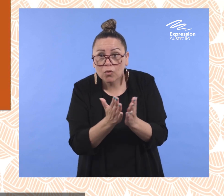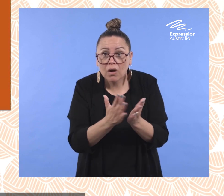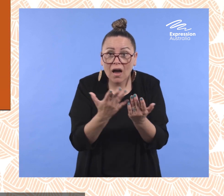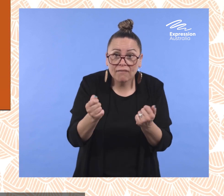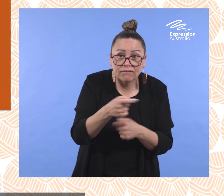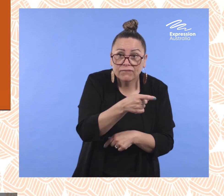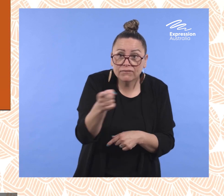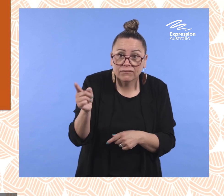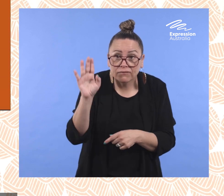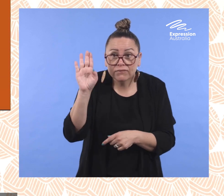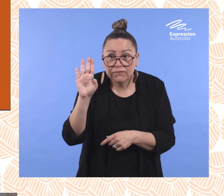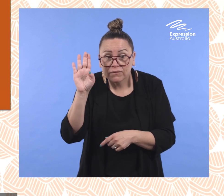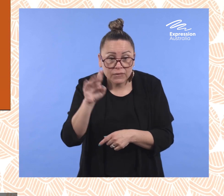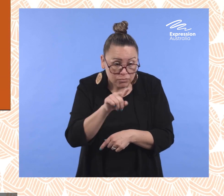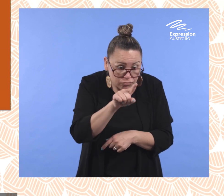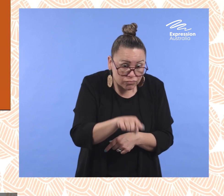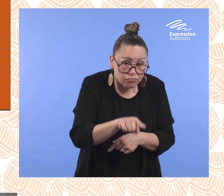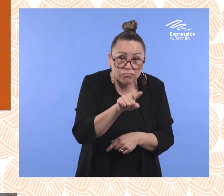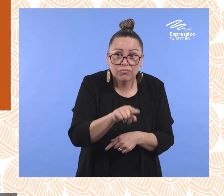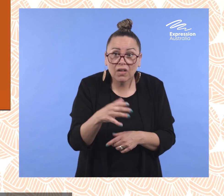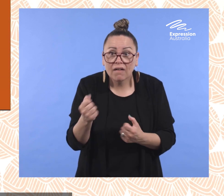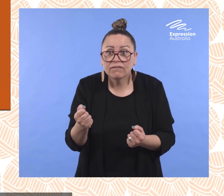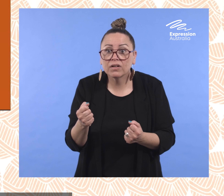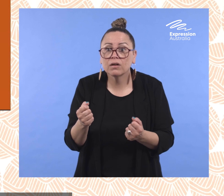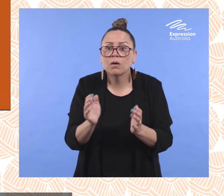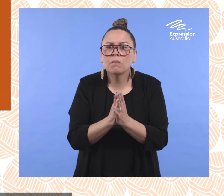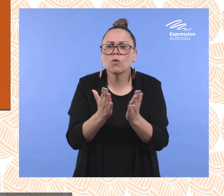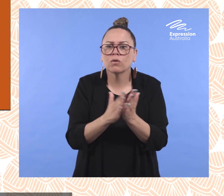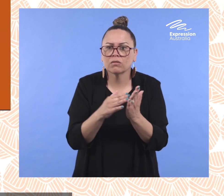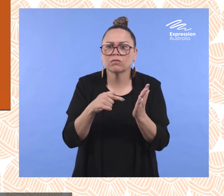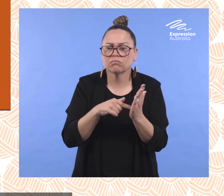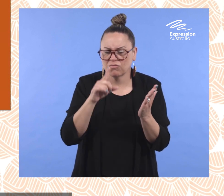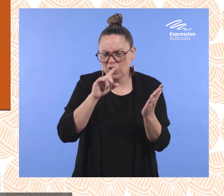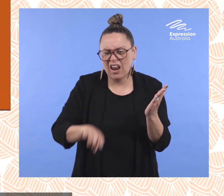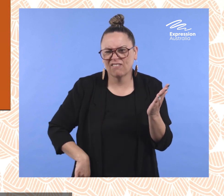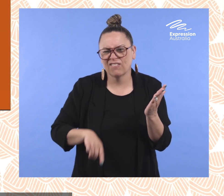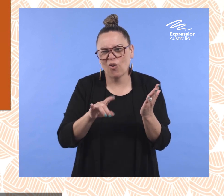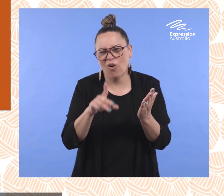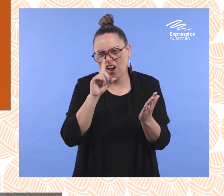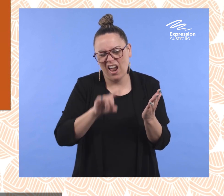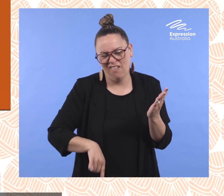book at home. It's small. It's very affordable, but great.